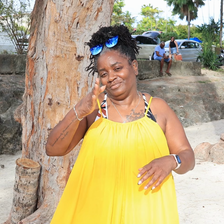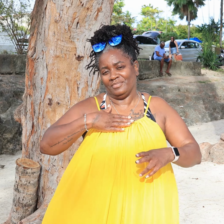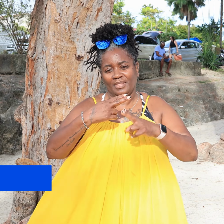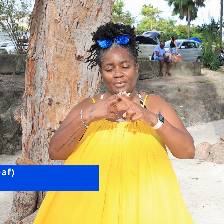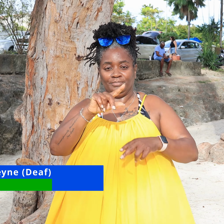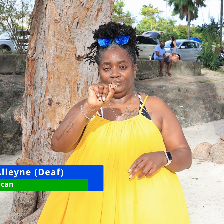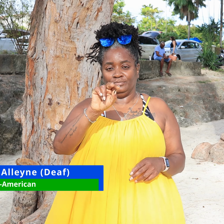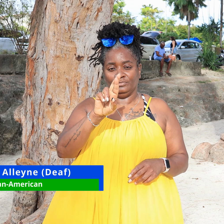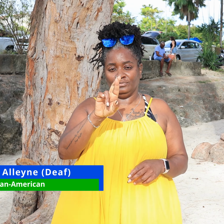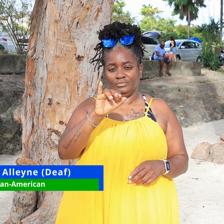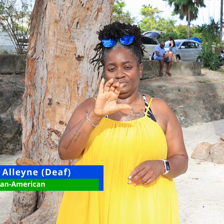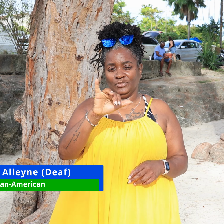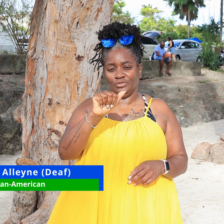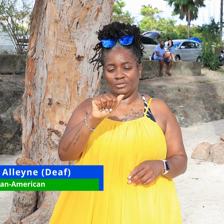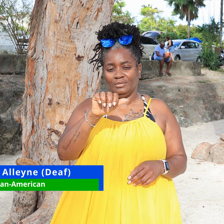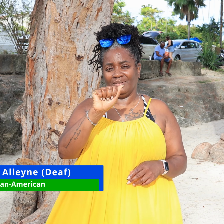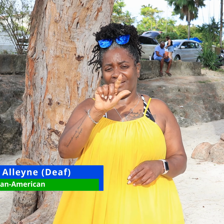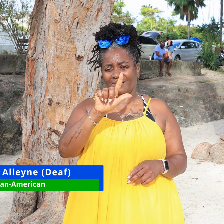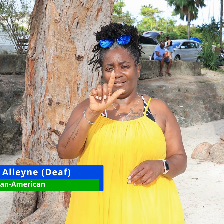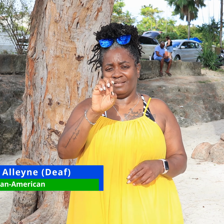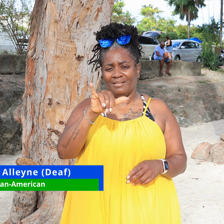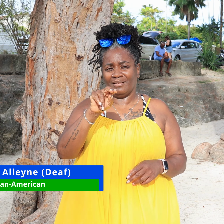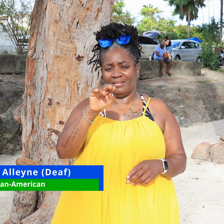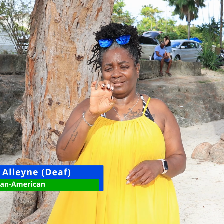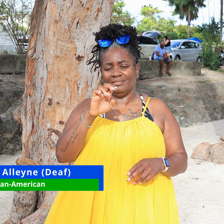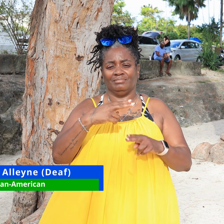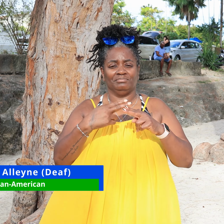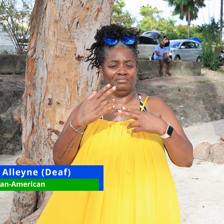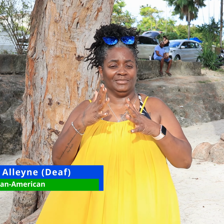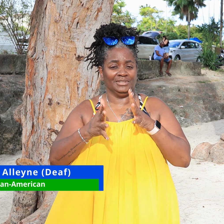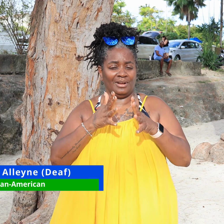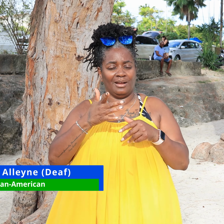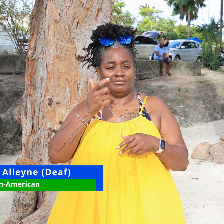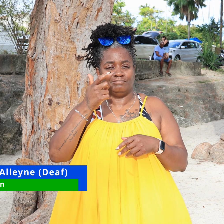Hi, my name is Tricia Alleyne. This is my sign name.